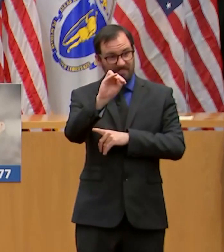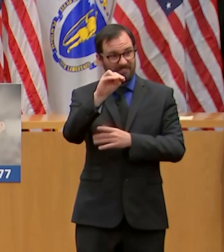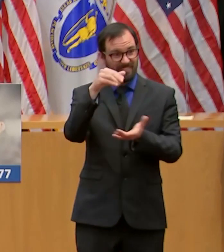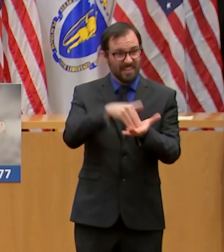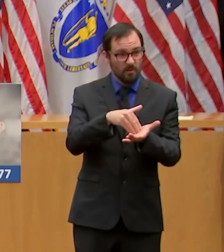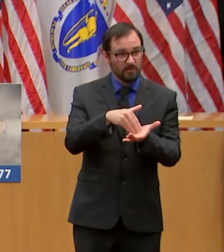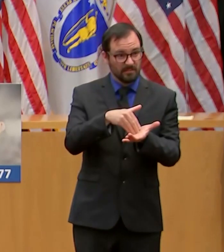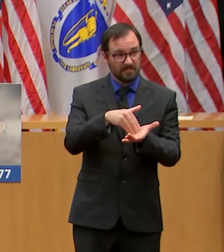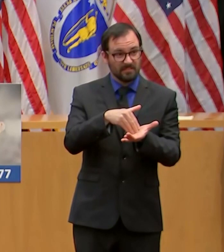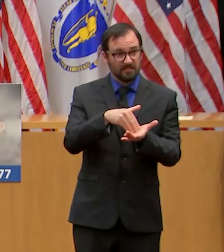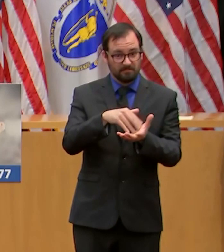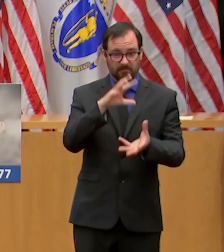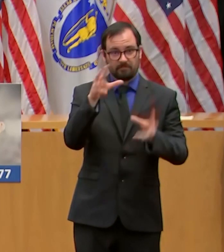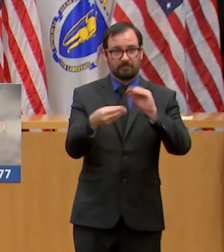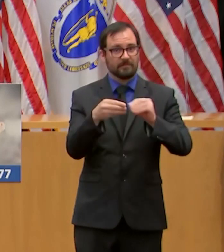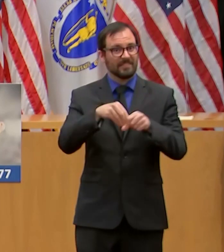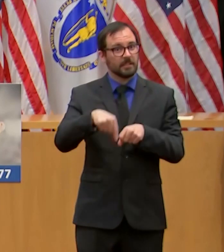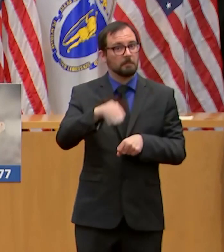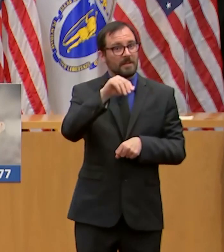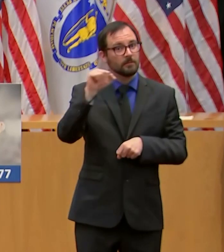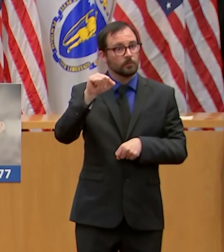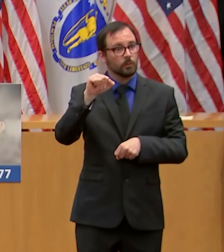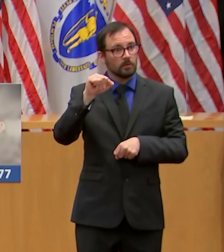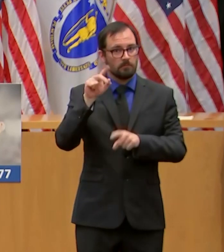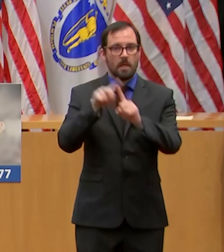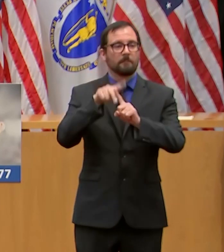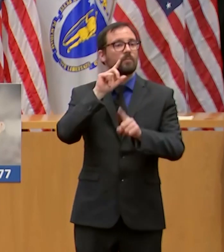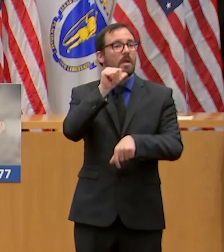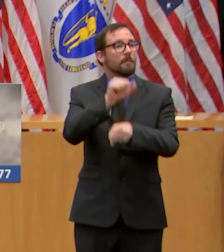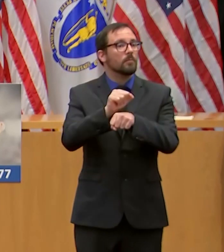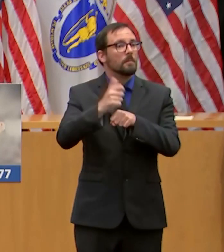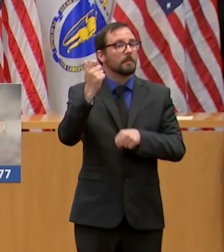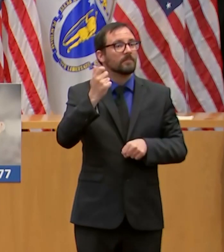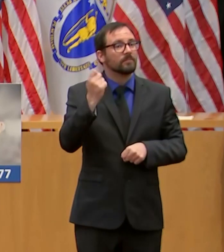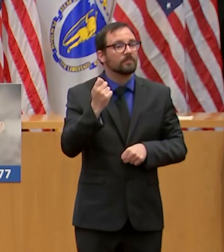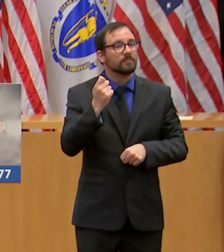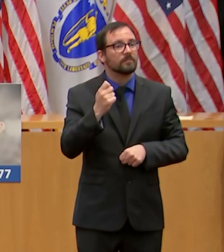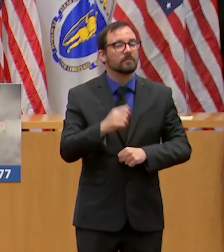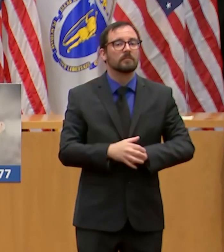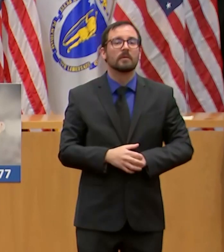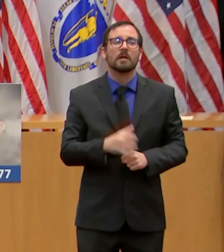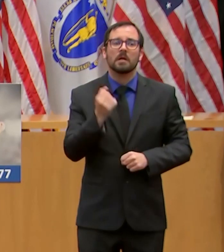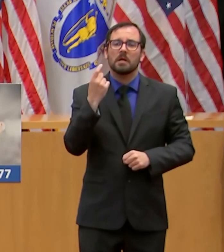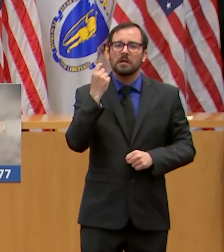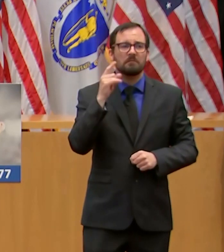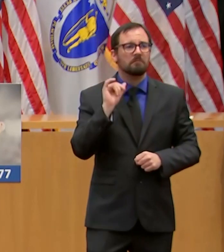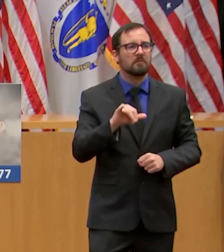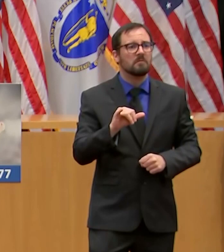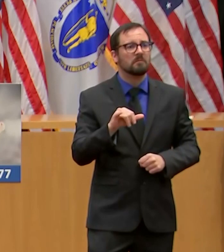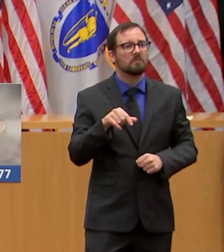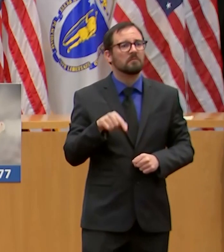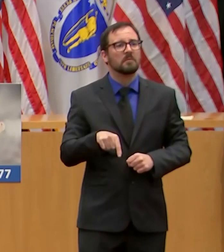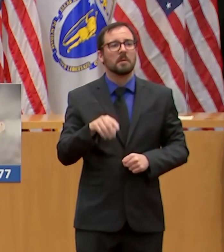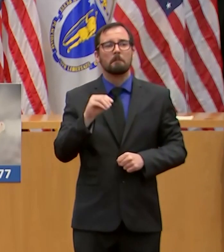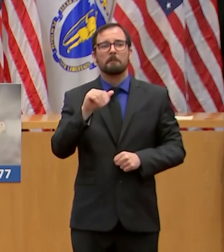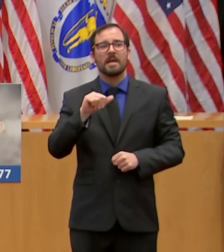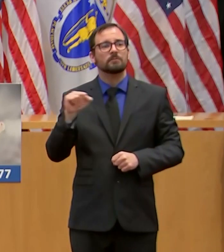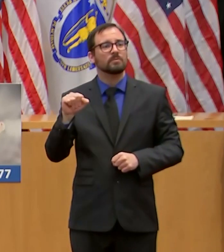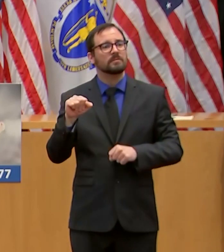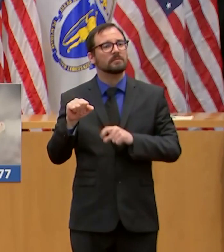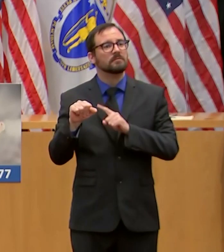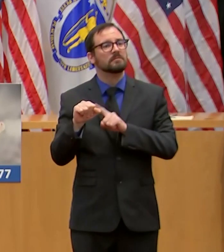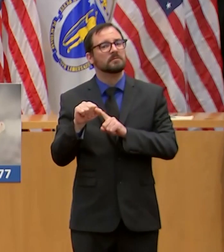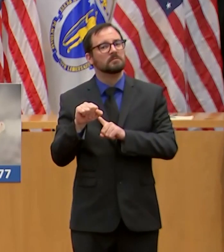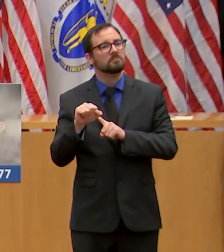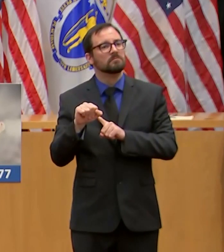number in context, typically in Massachusetts, over the course of the past 6 or 7 months, we would get